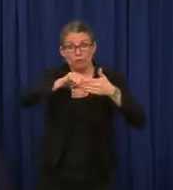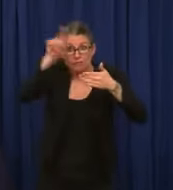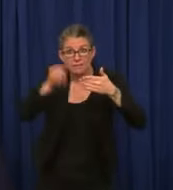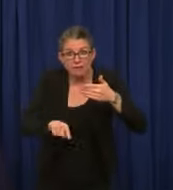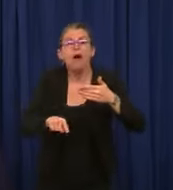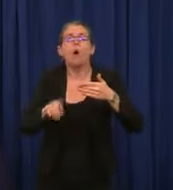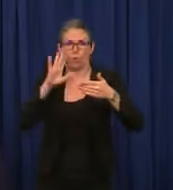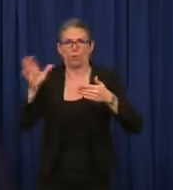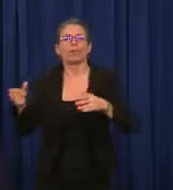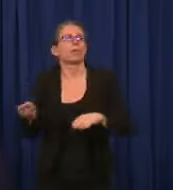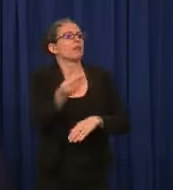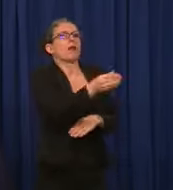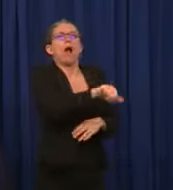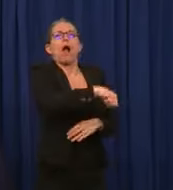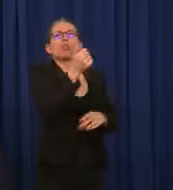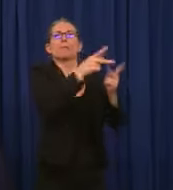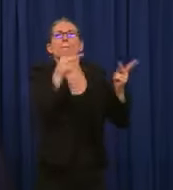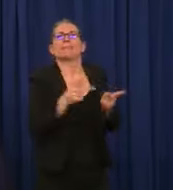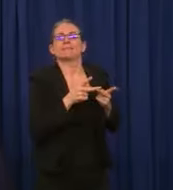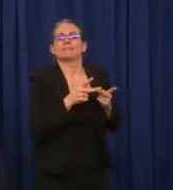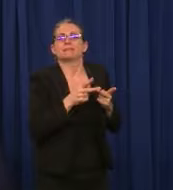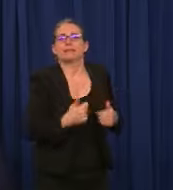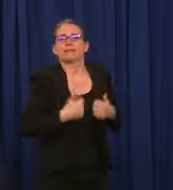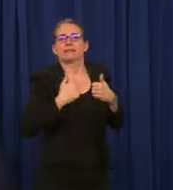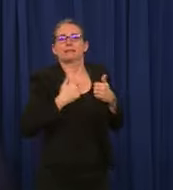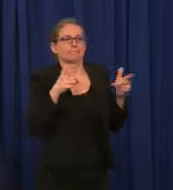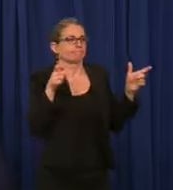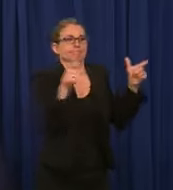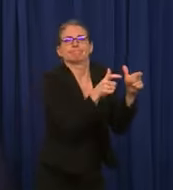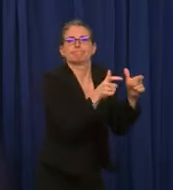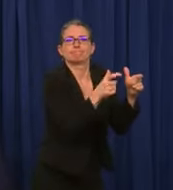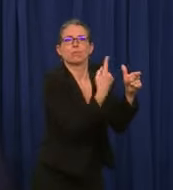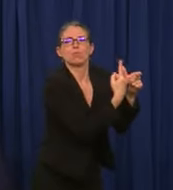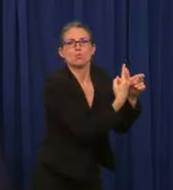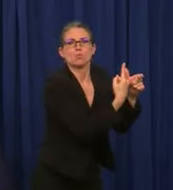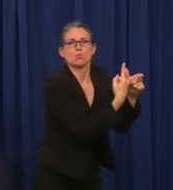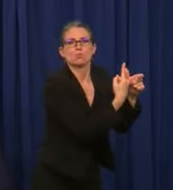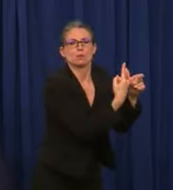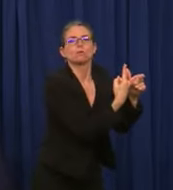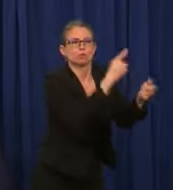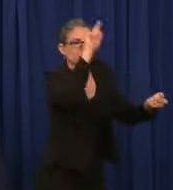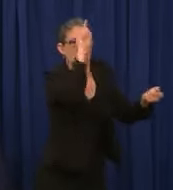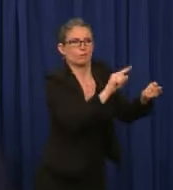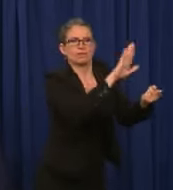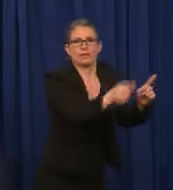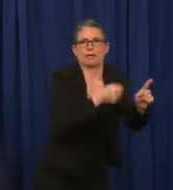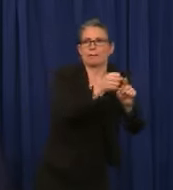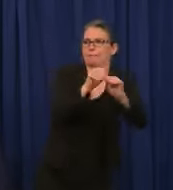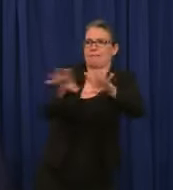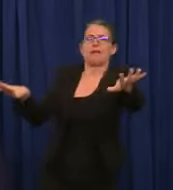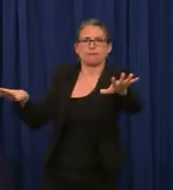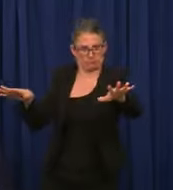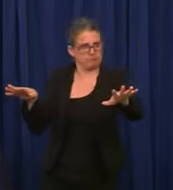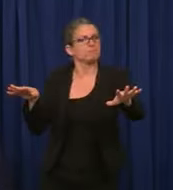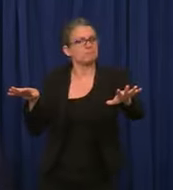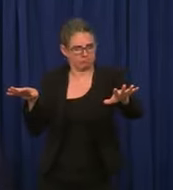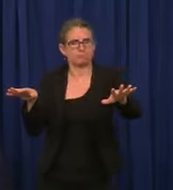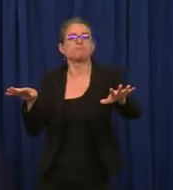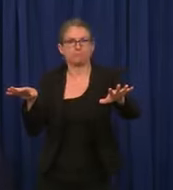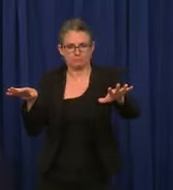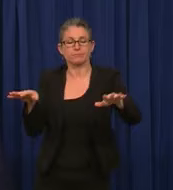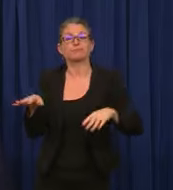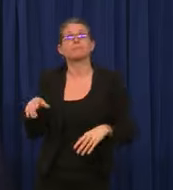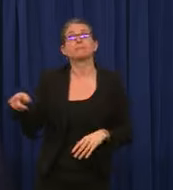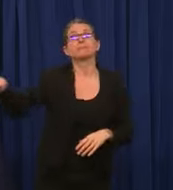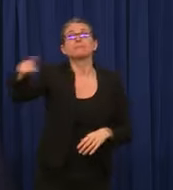likelihood of transmission. And for those who are exposed, they're placed in a safe setting so that if they develop symptoms, they can be cared